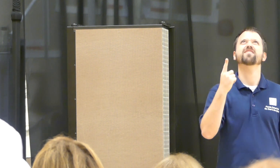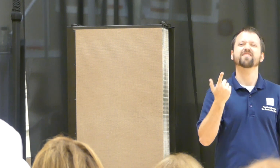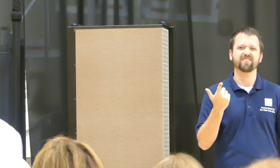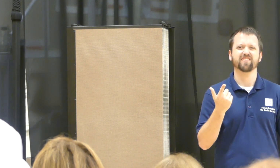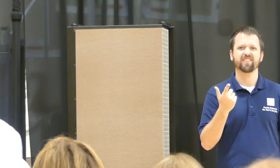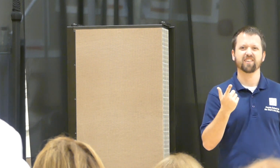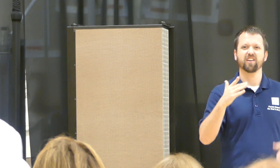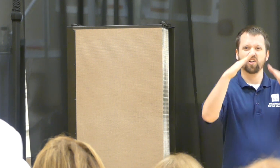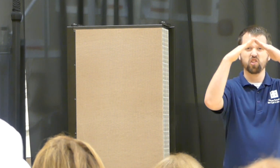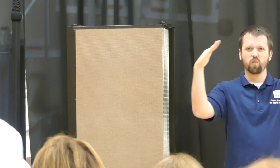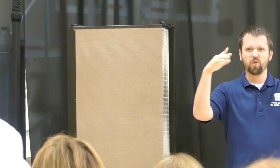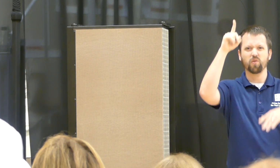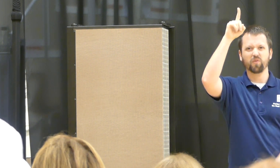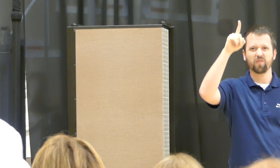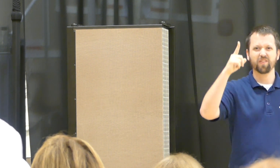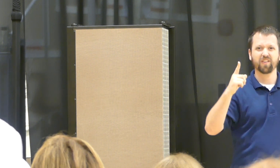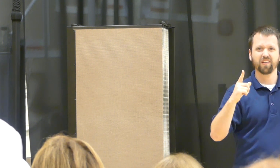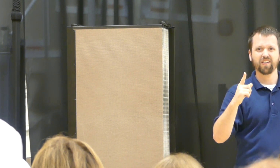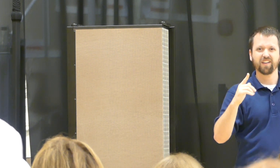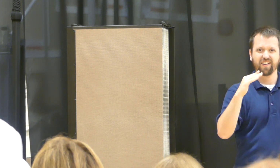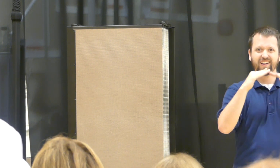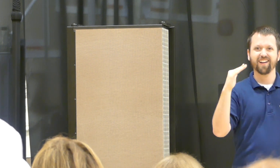Yeah. It was good. I saw him.